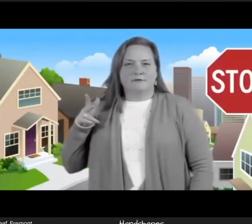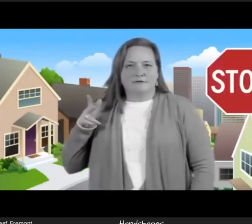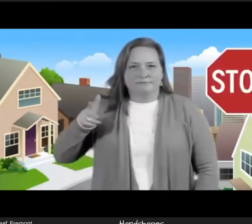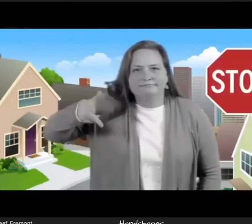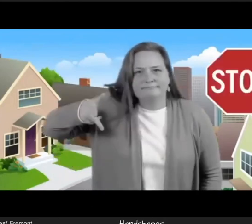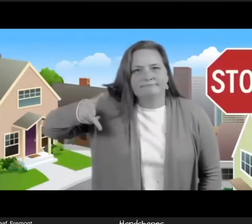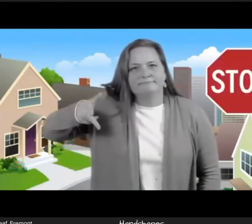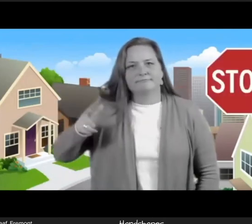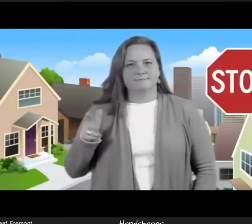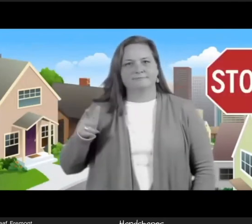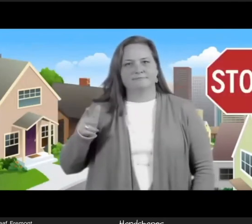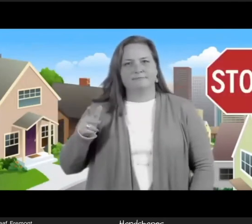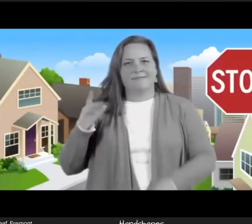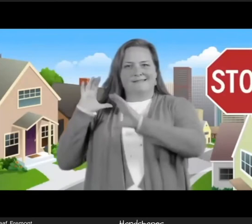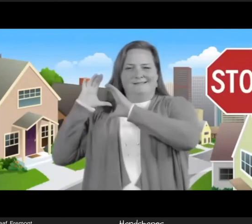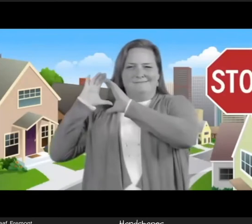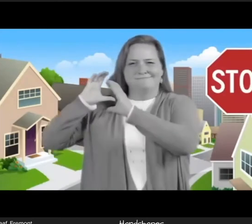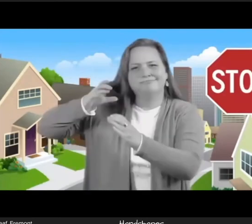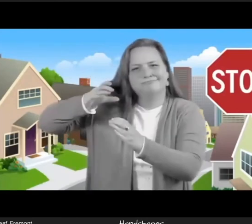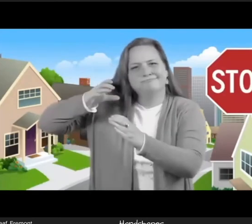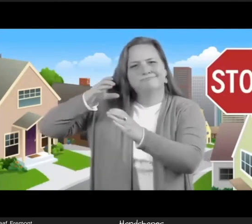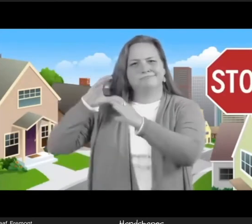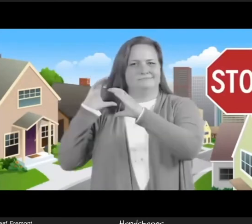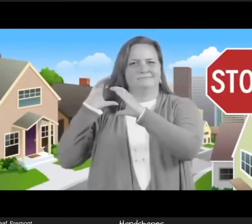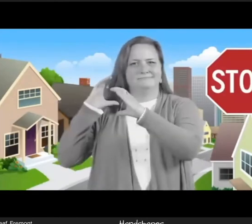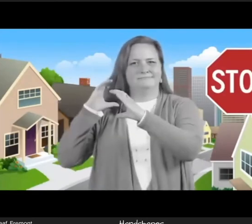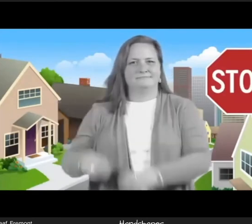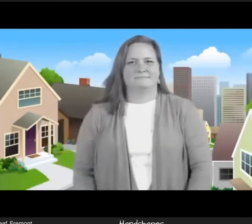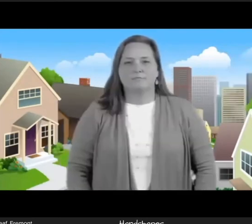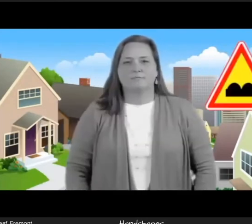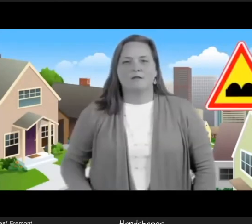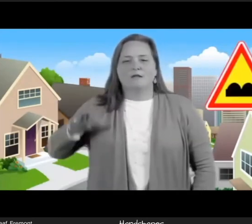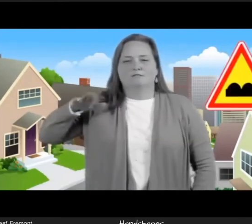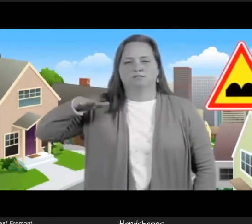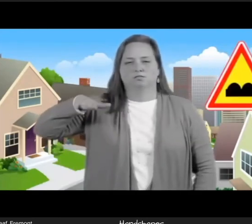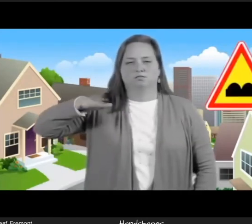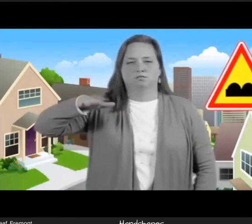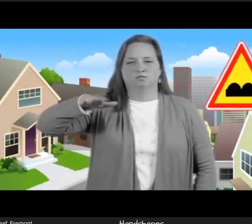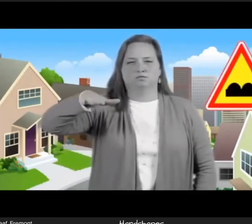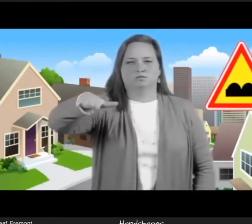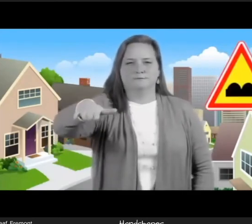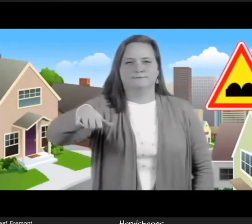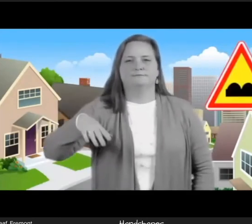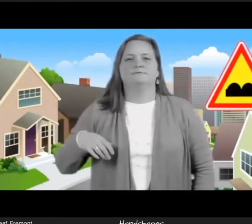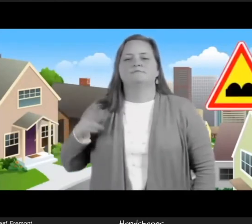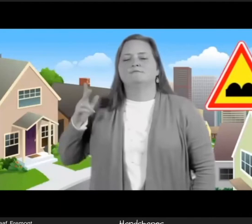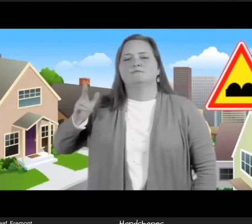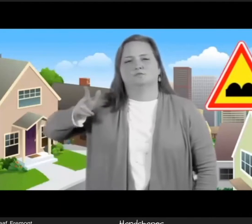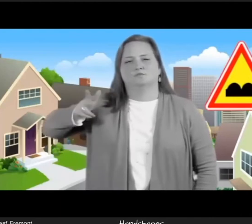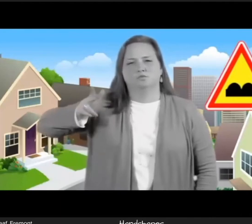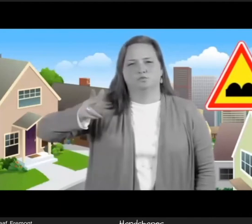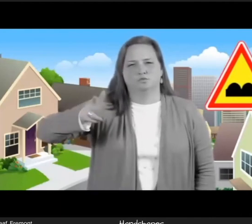Stop, stop, stop. Using different hand shapes.